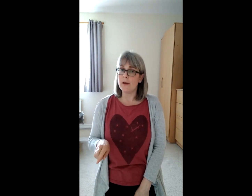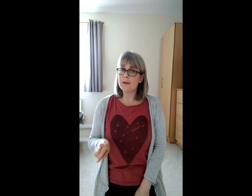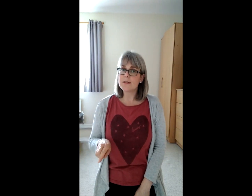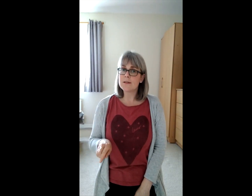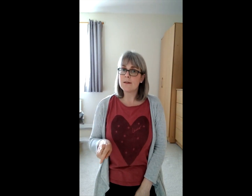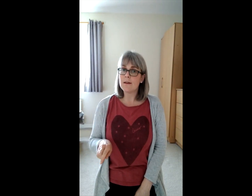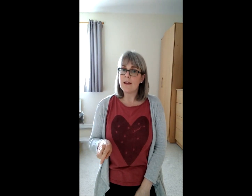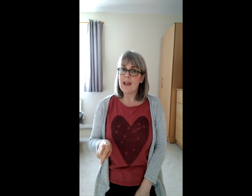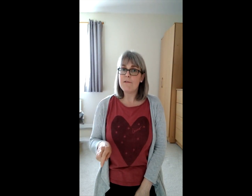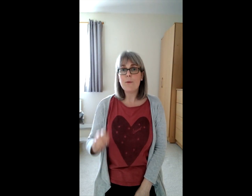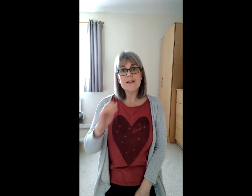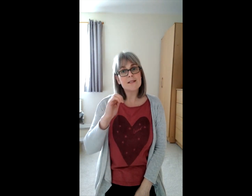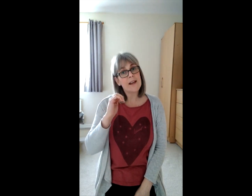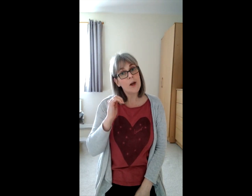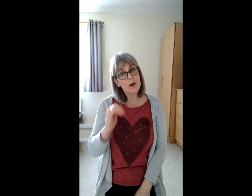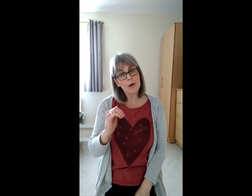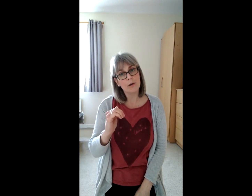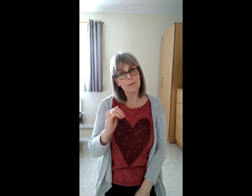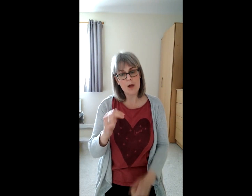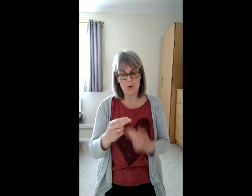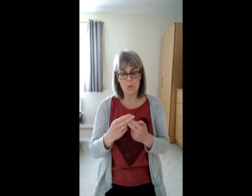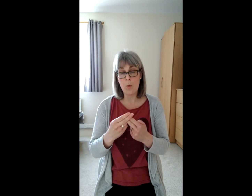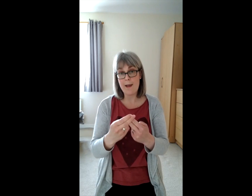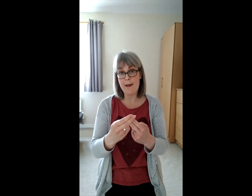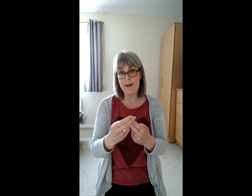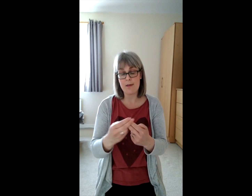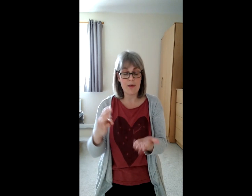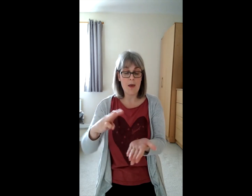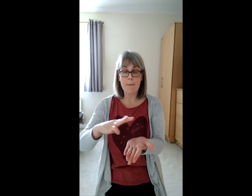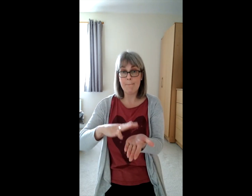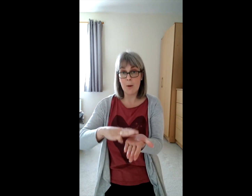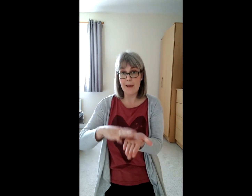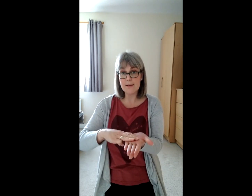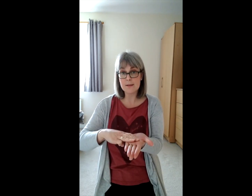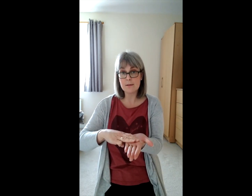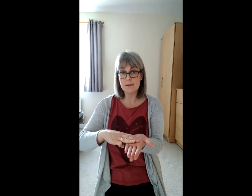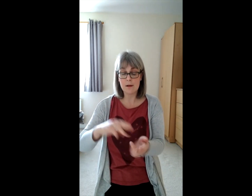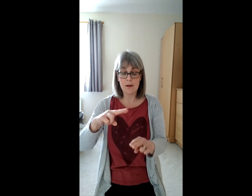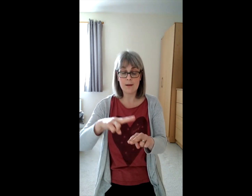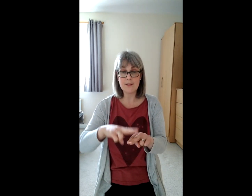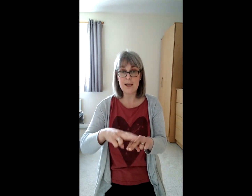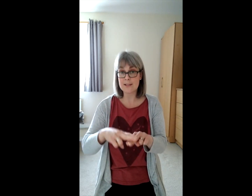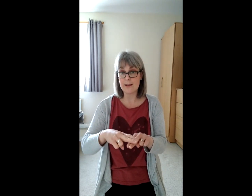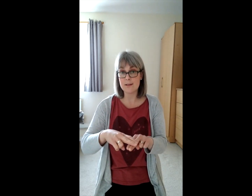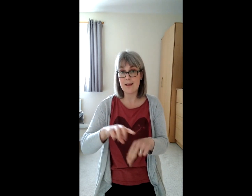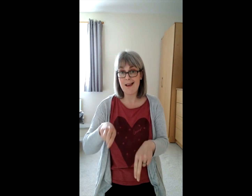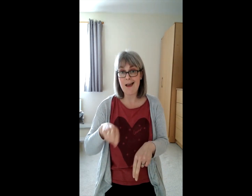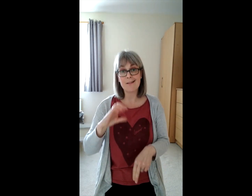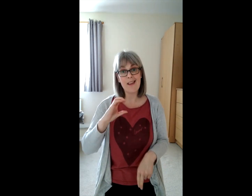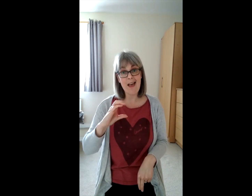But if we stay at home with mummies, daddies and